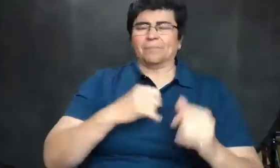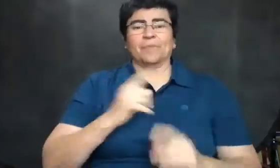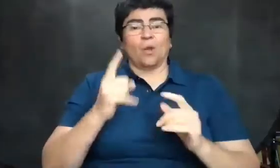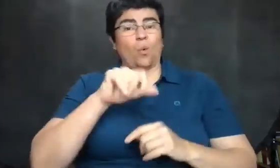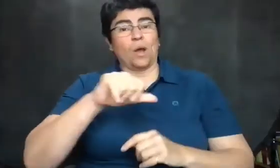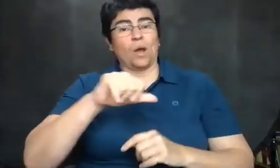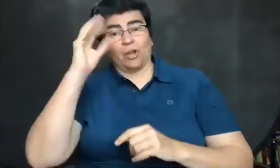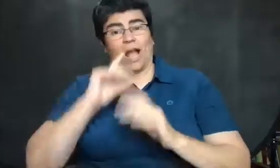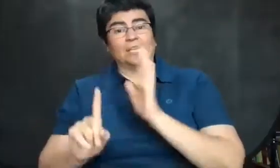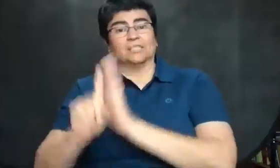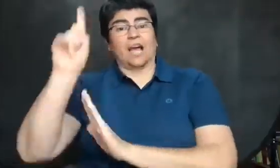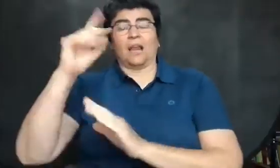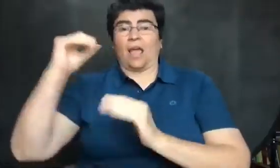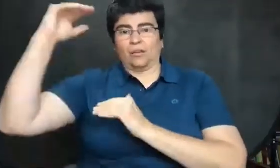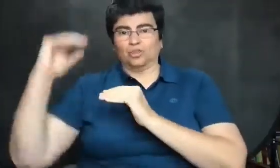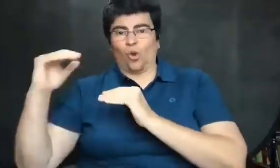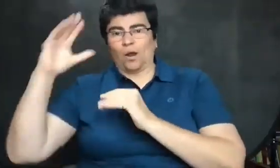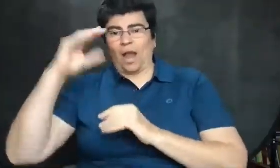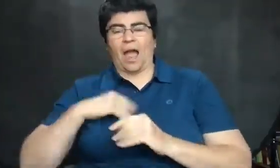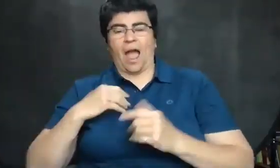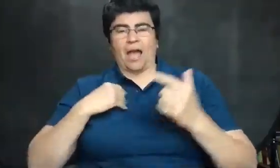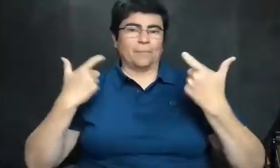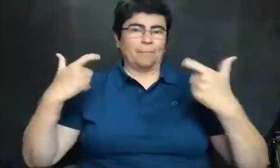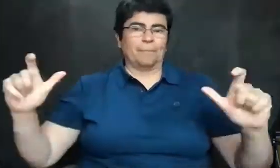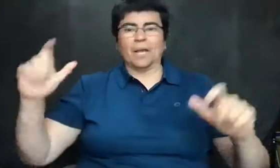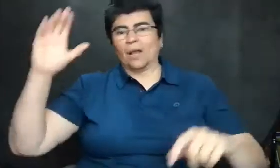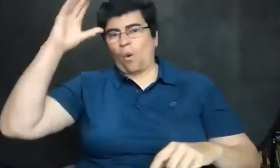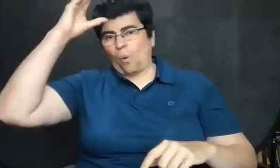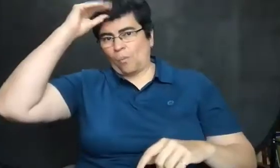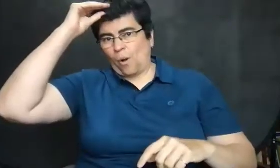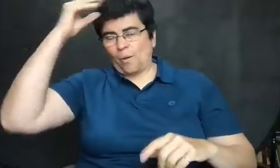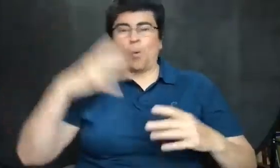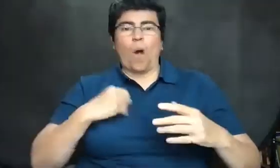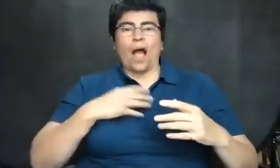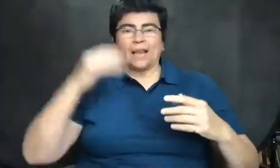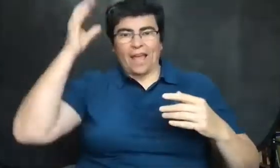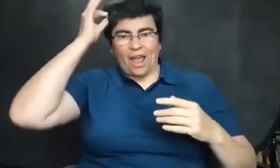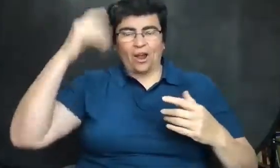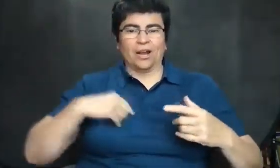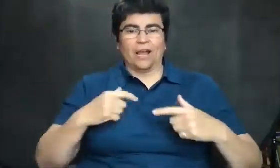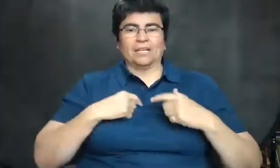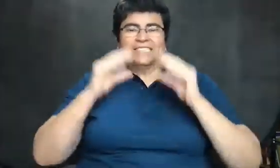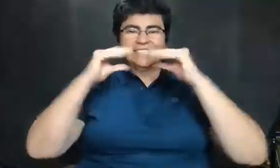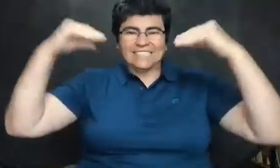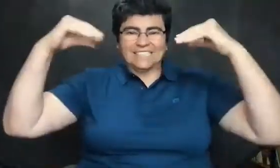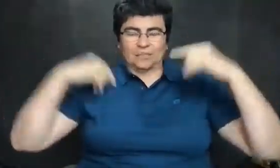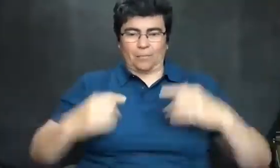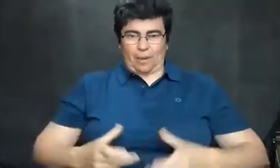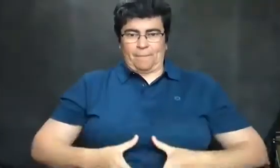was, short. He had a big shock of white hair, big toothy grin, and he had a belt buckle. It was right about my eye level, and the belt buckle said